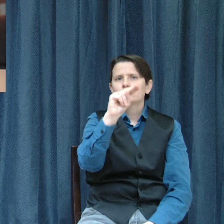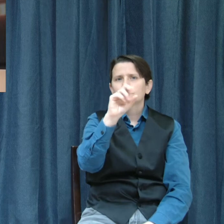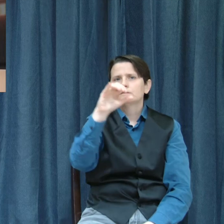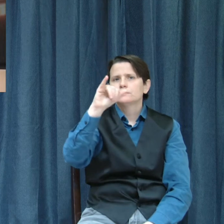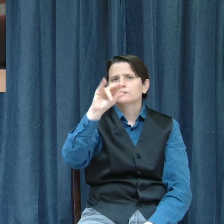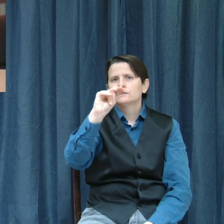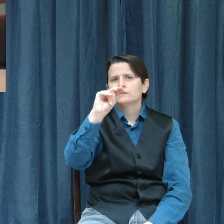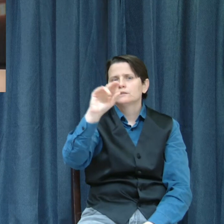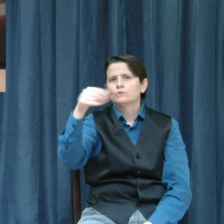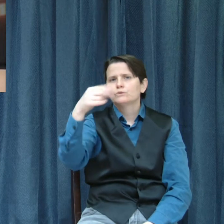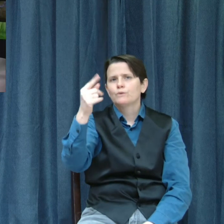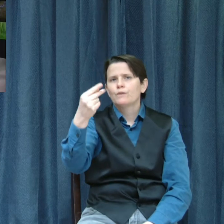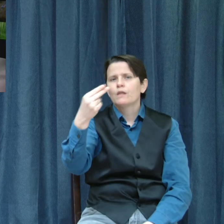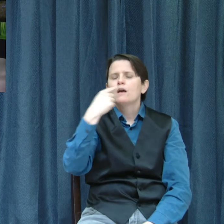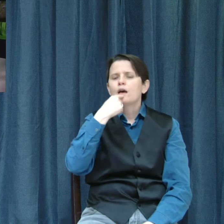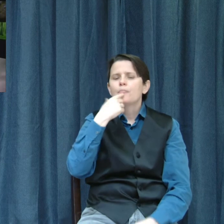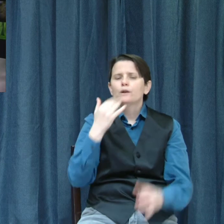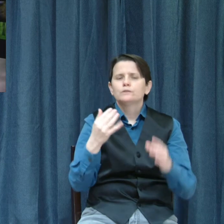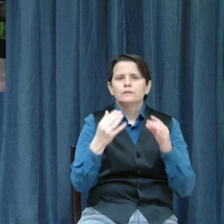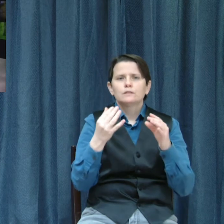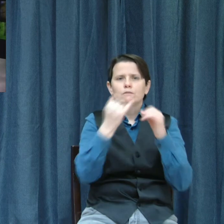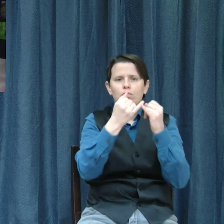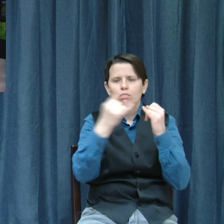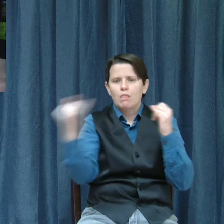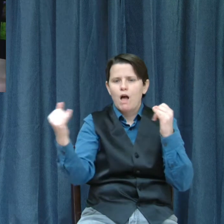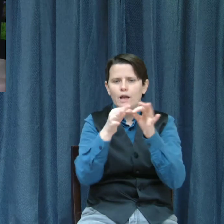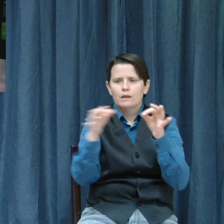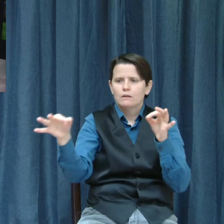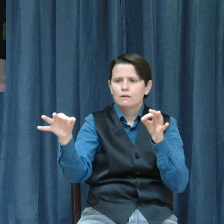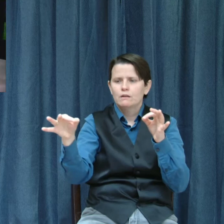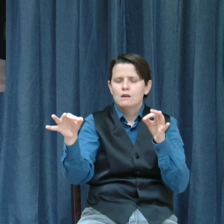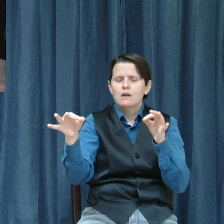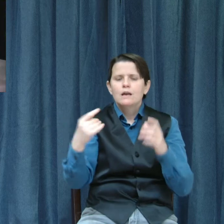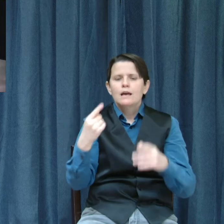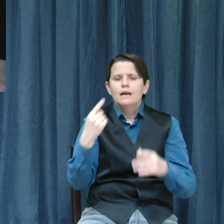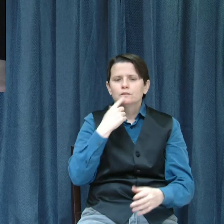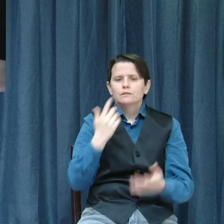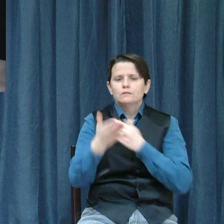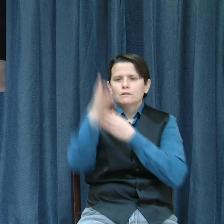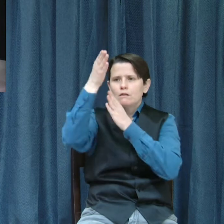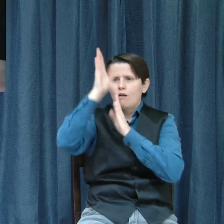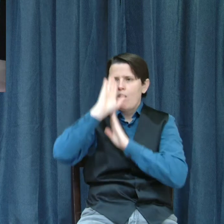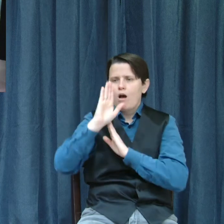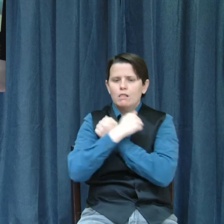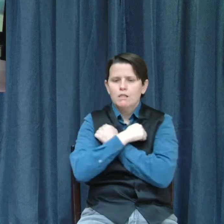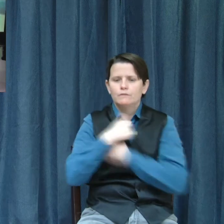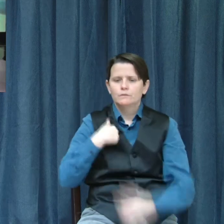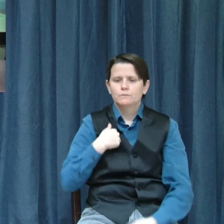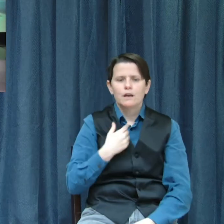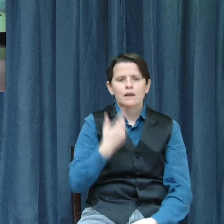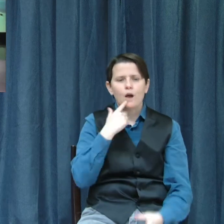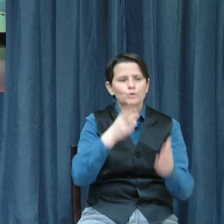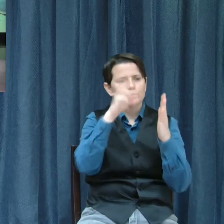me. And when I came to read it to my then mentor, Frederick Wilkerson, the